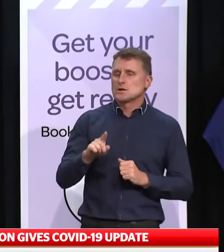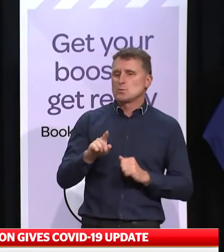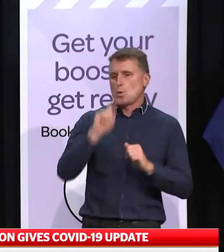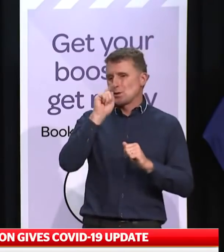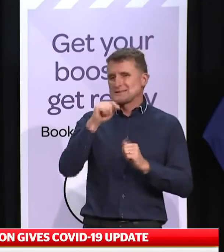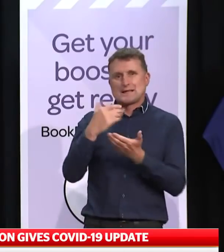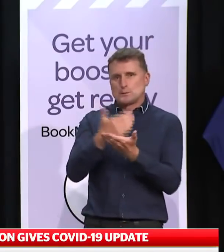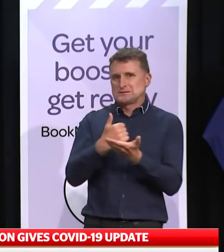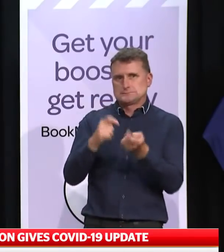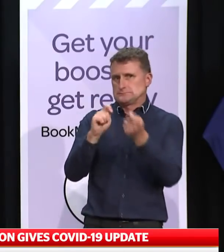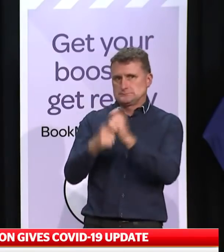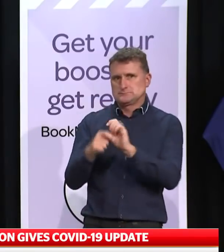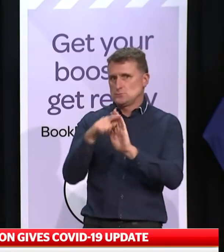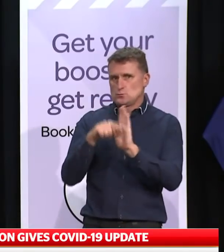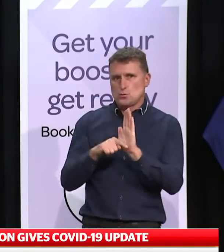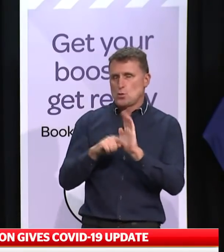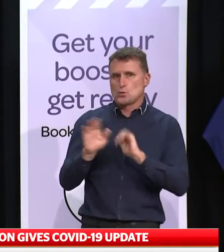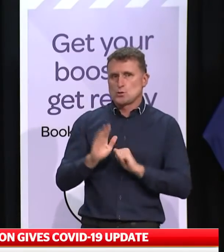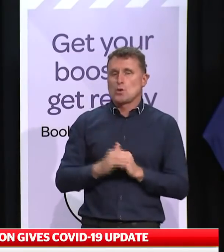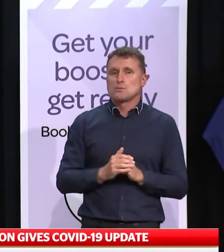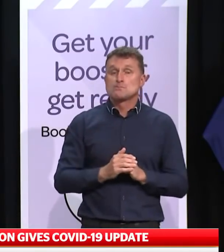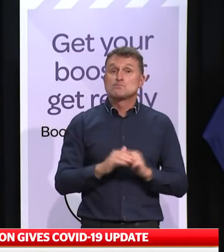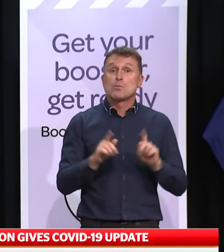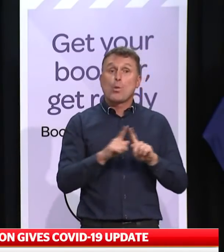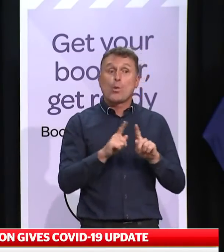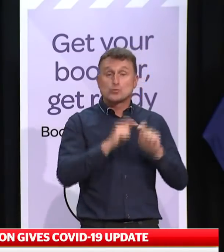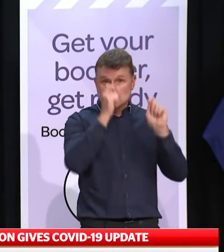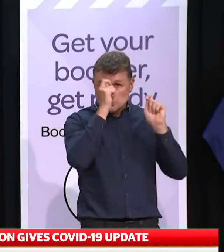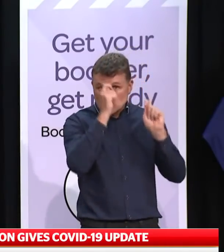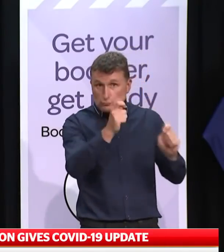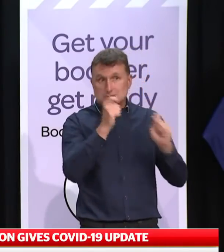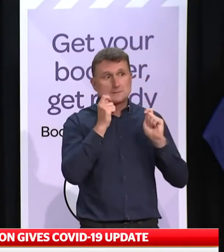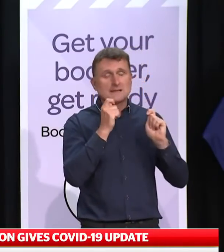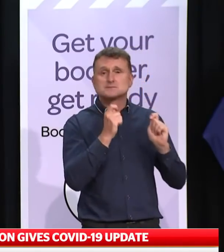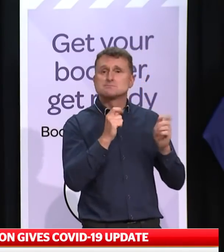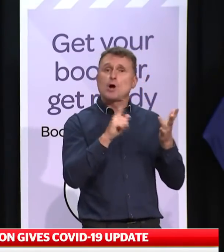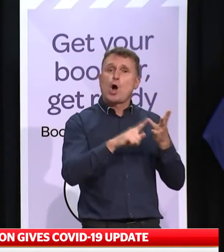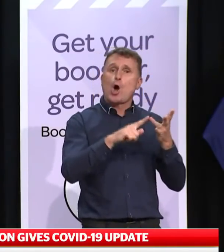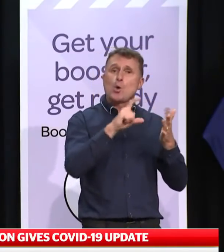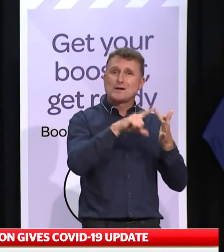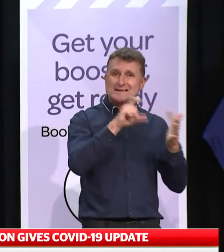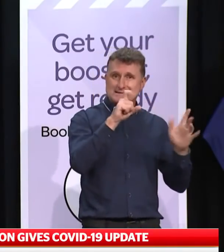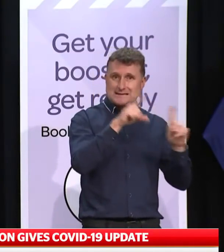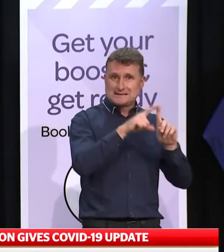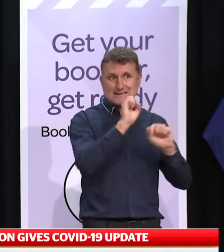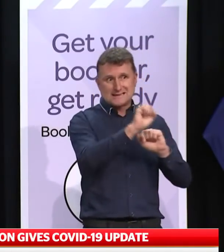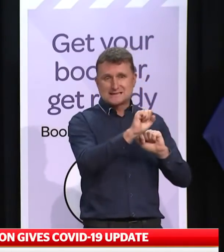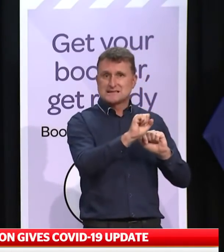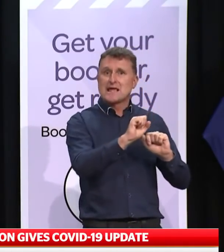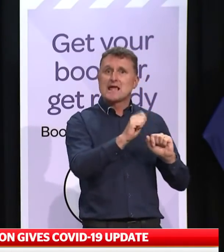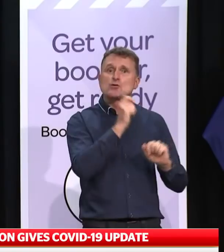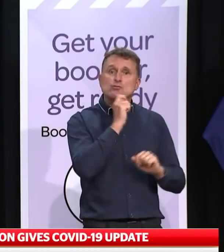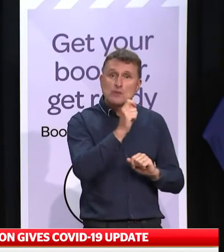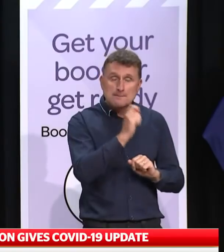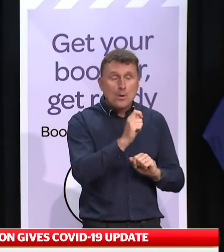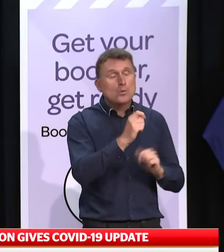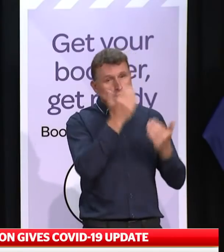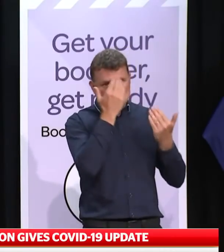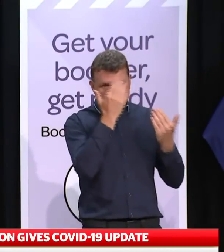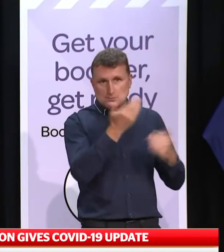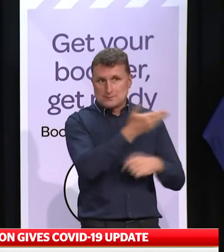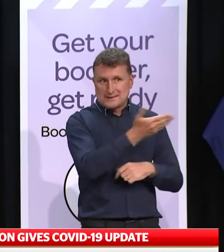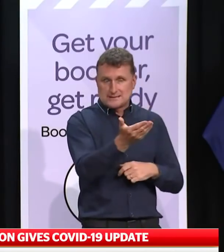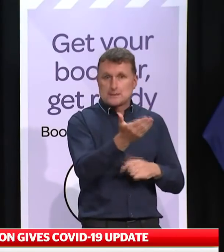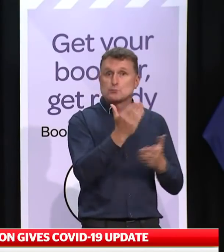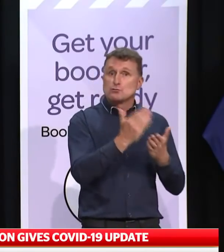genuinely respect the reports that the OECD does when they do their country investigations. They're very thorough, but they are also